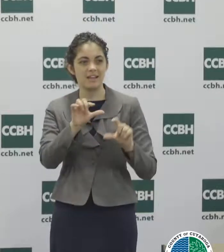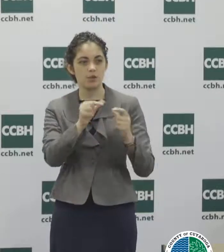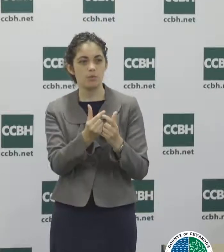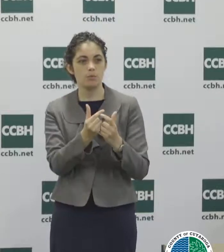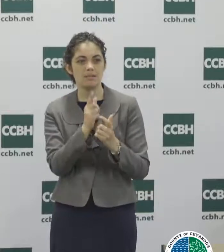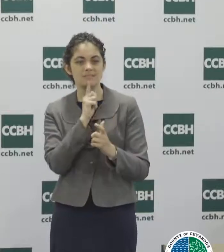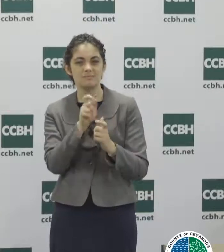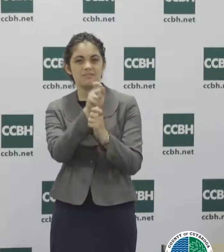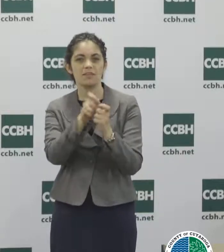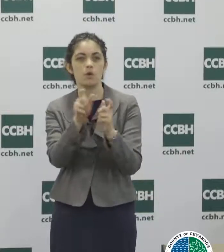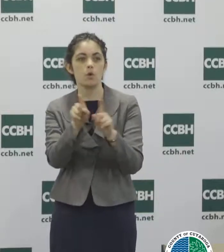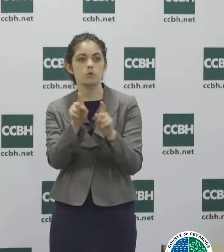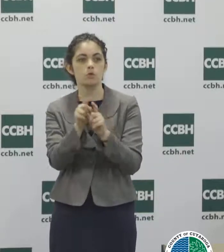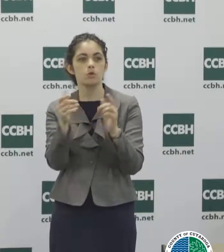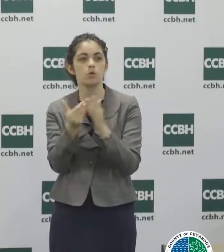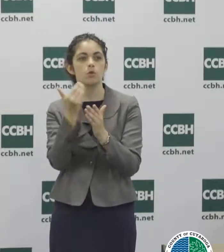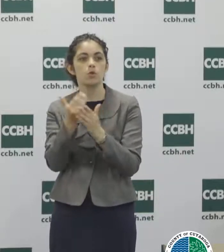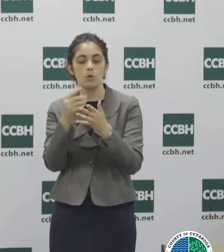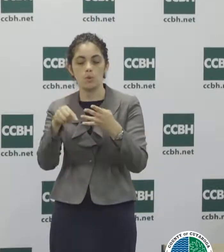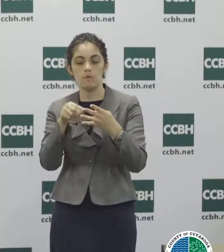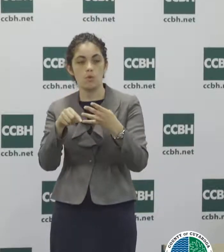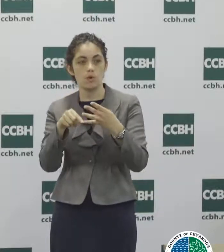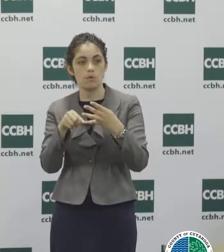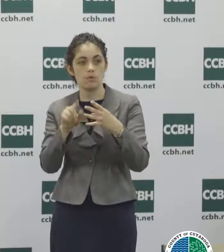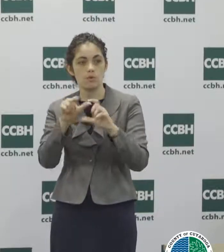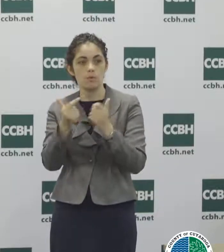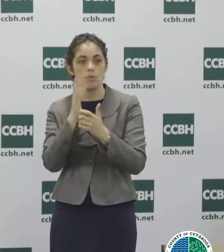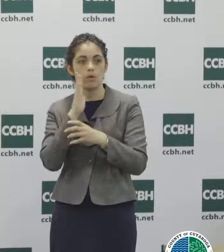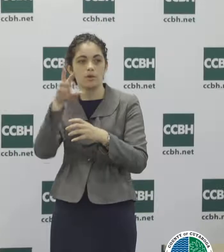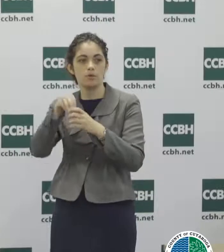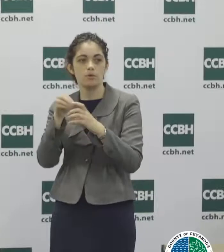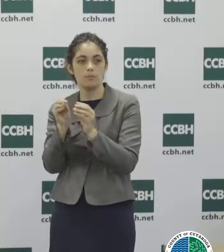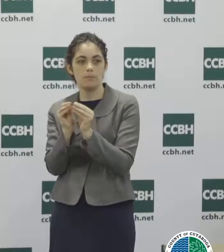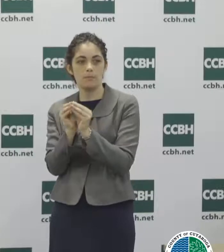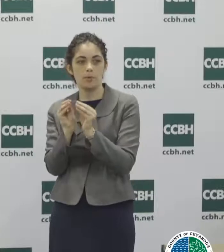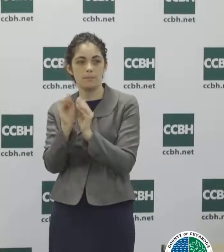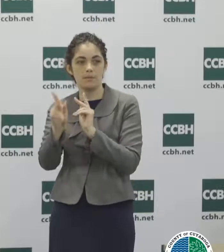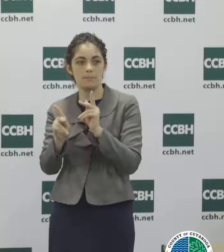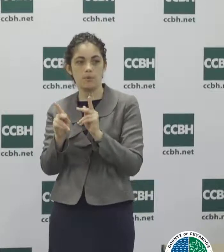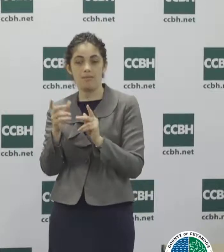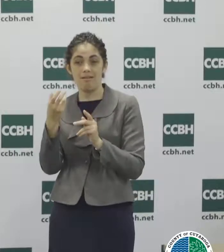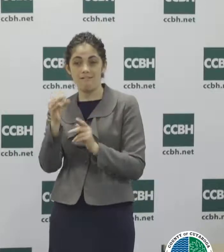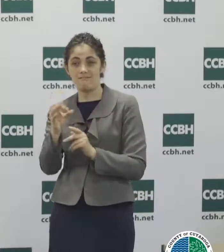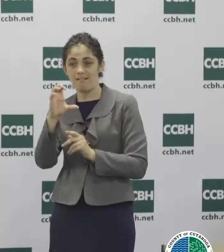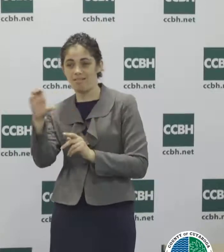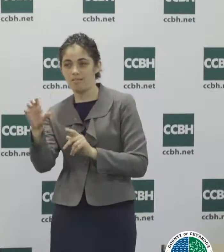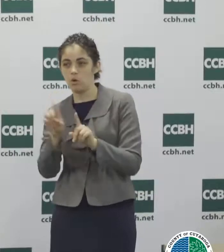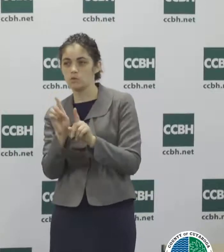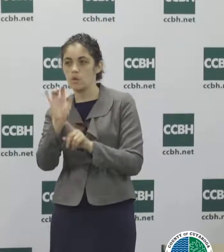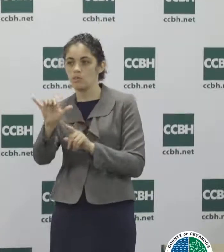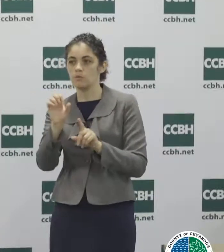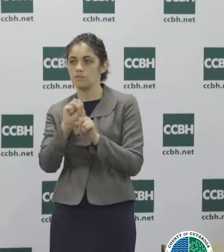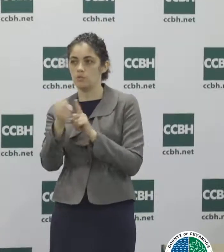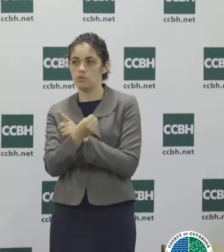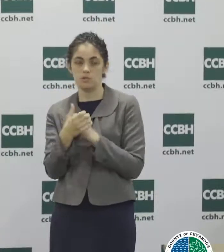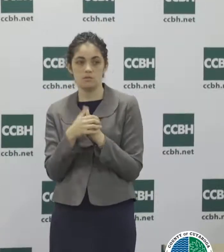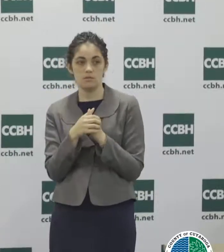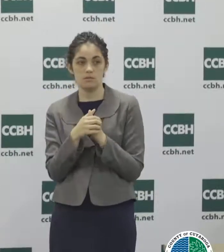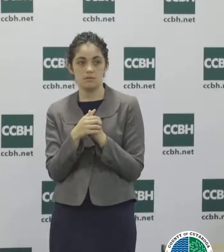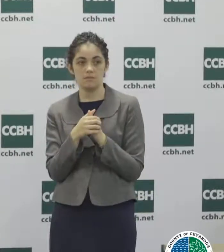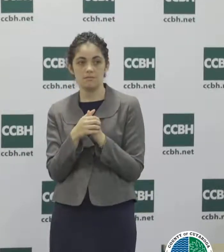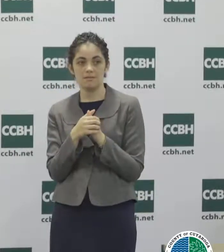in particular, and if this new fourth priority group is going to include more people of color who are in these situations where